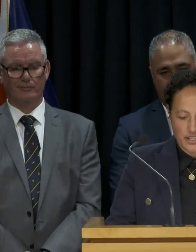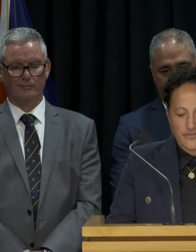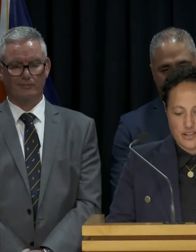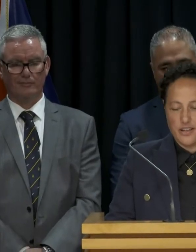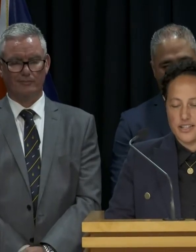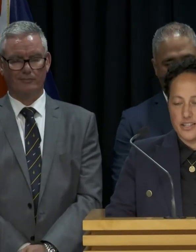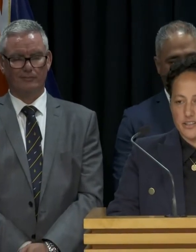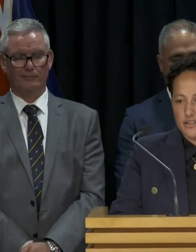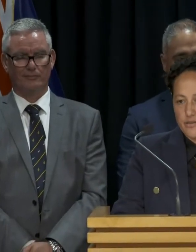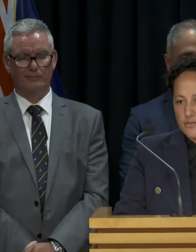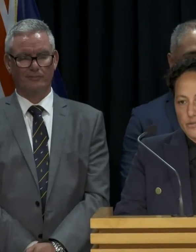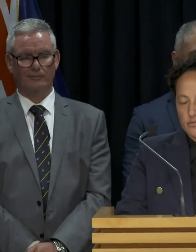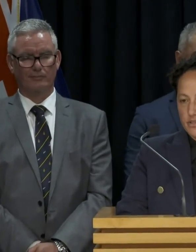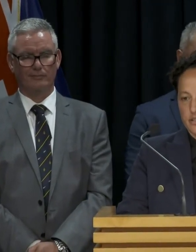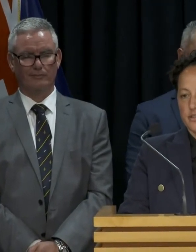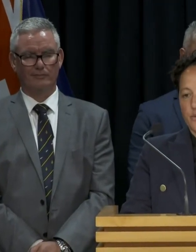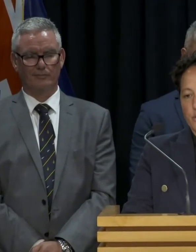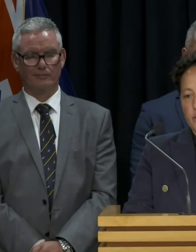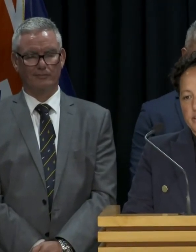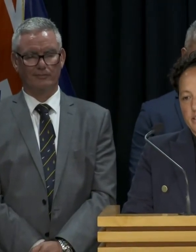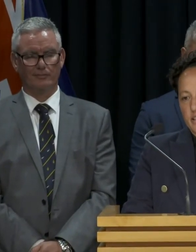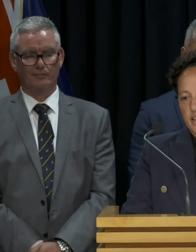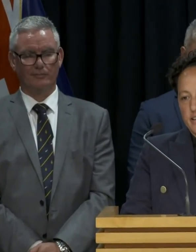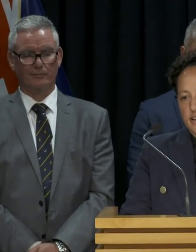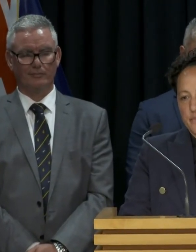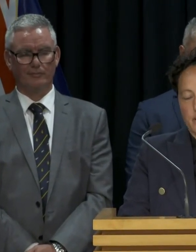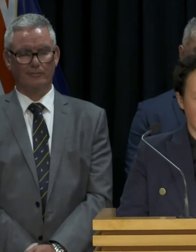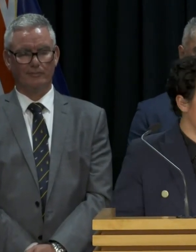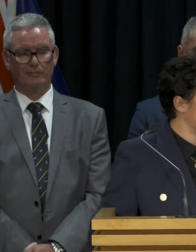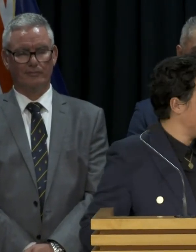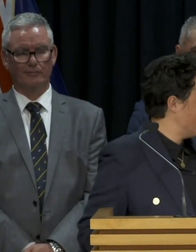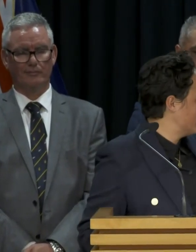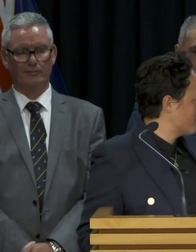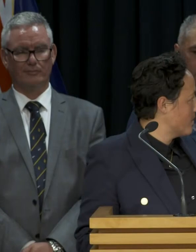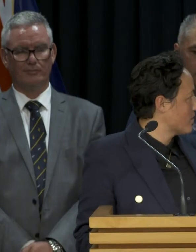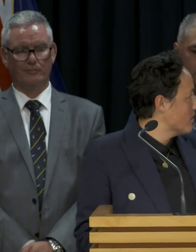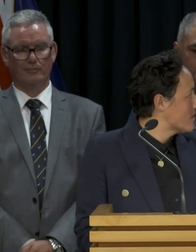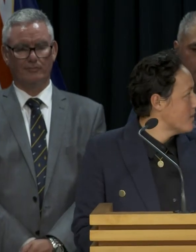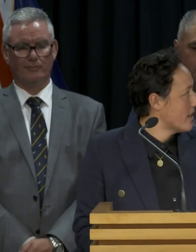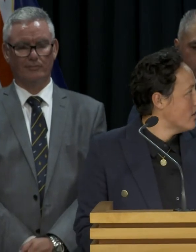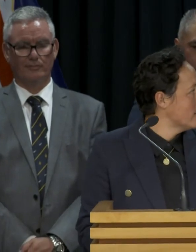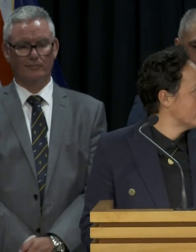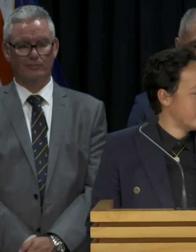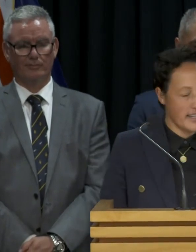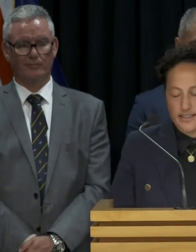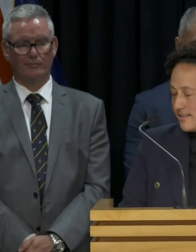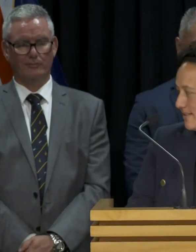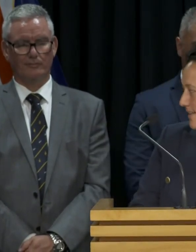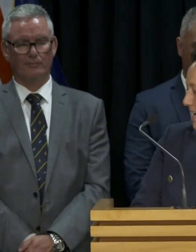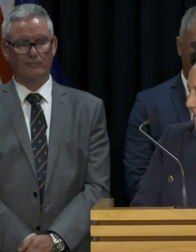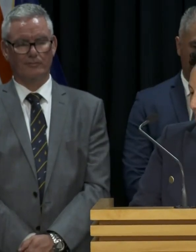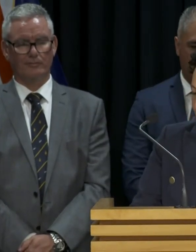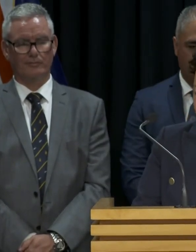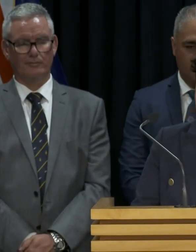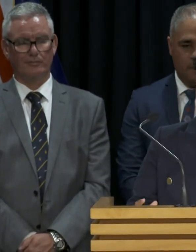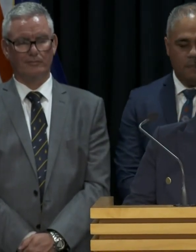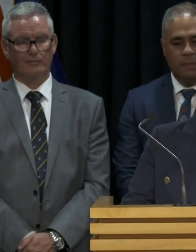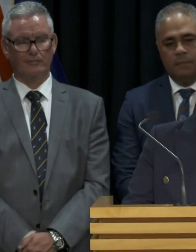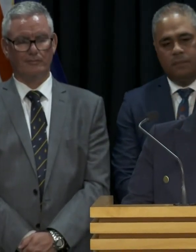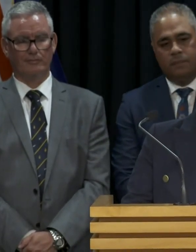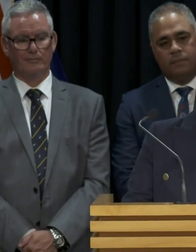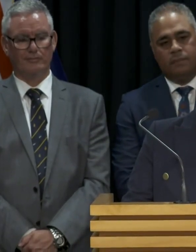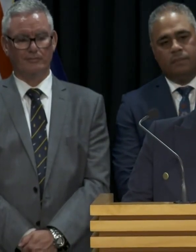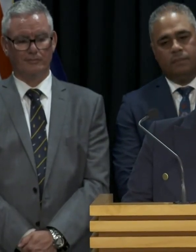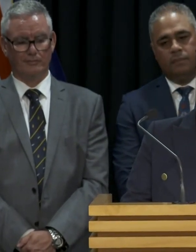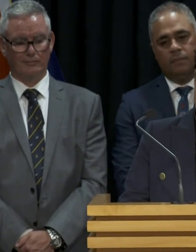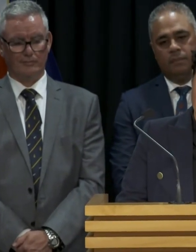it's actually felt like an incredible just whirlwind, and I just want to acknowledge my colleagues here and being a